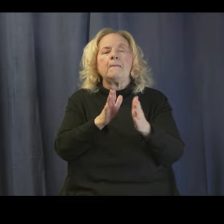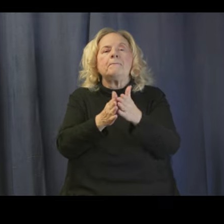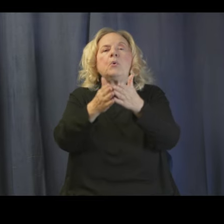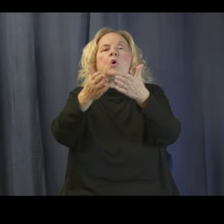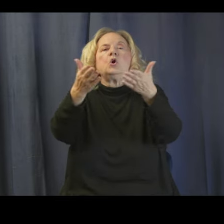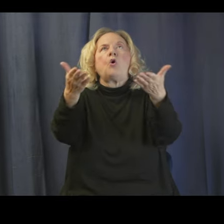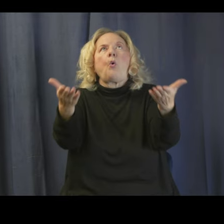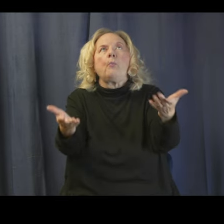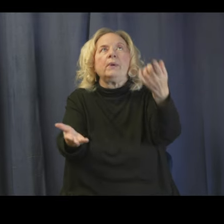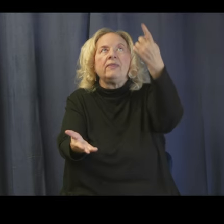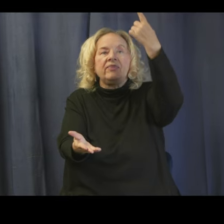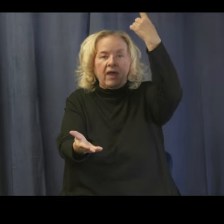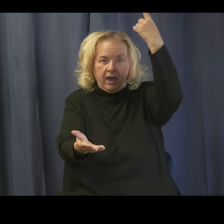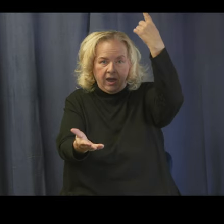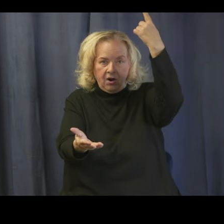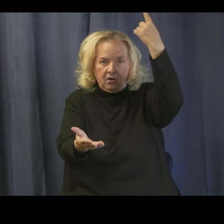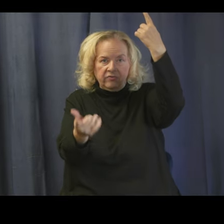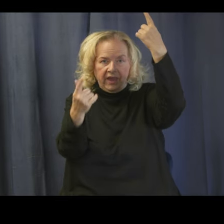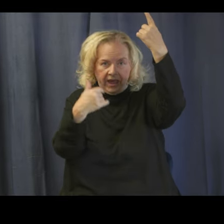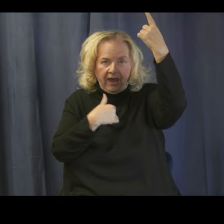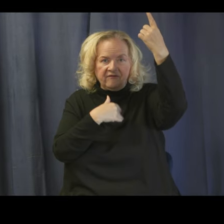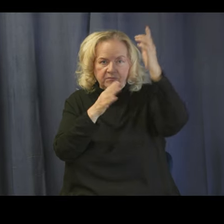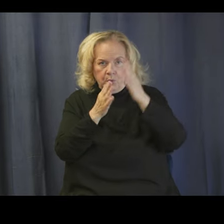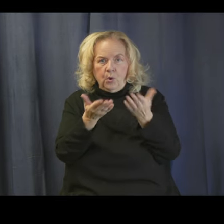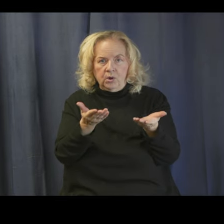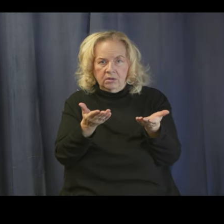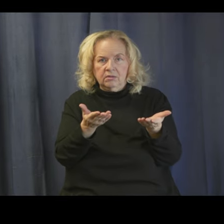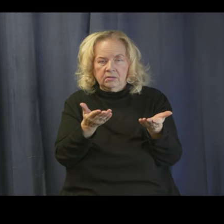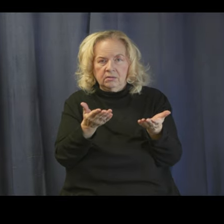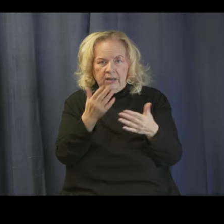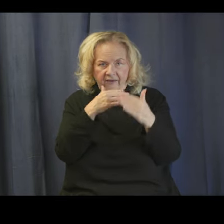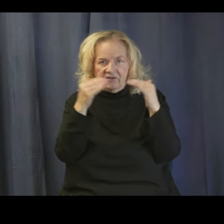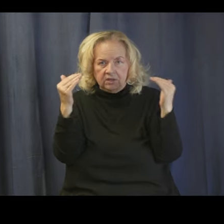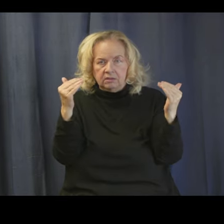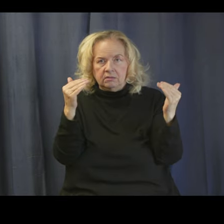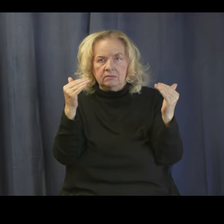the books are open. Okay, now,